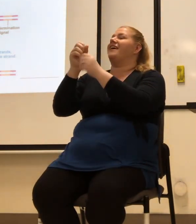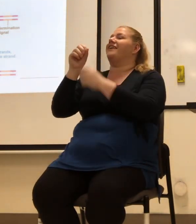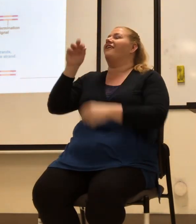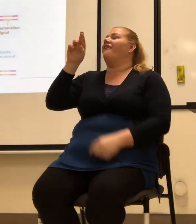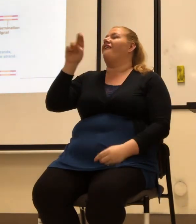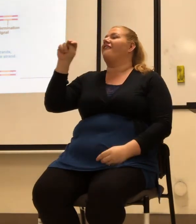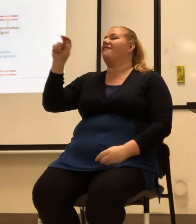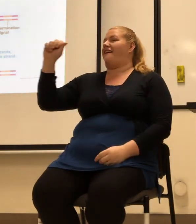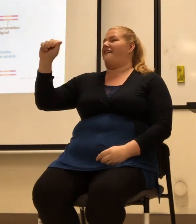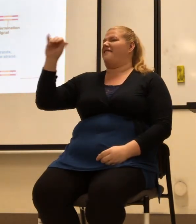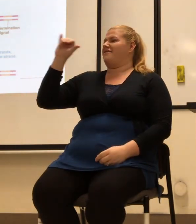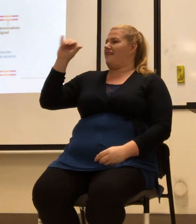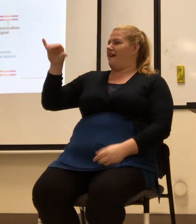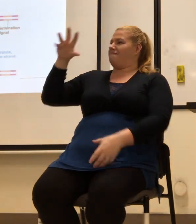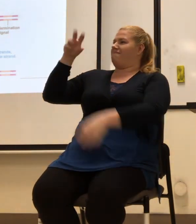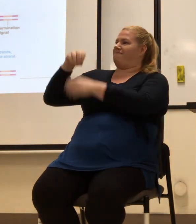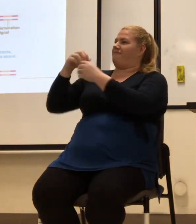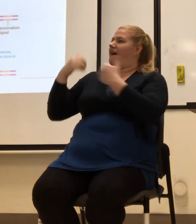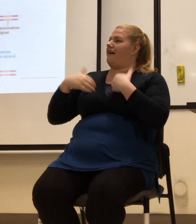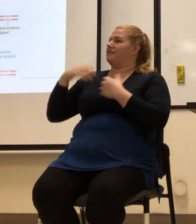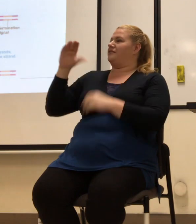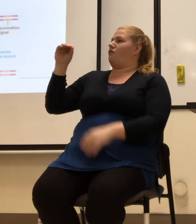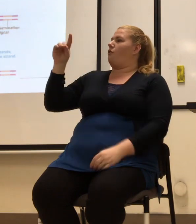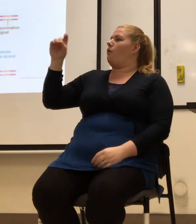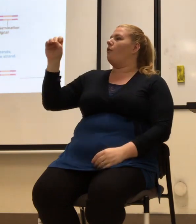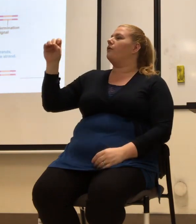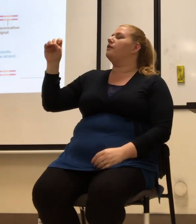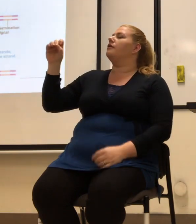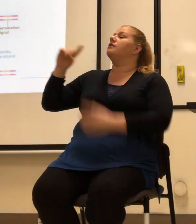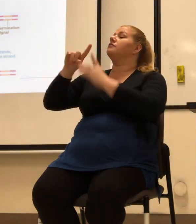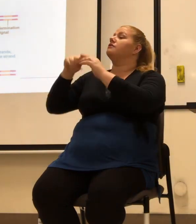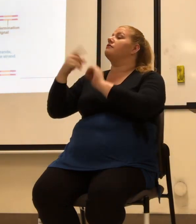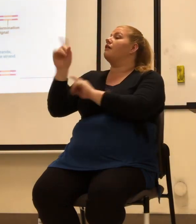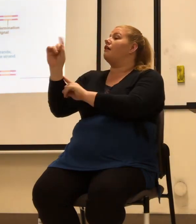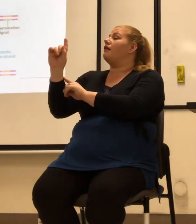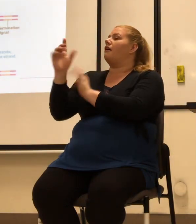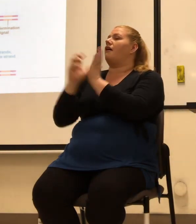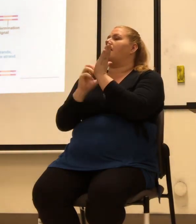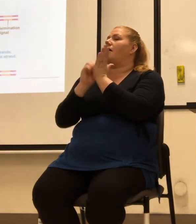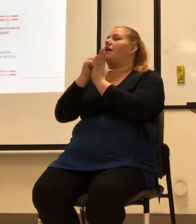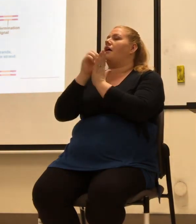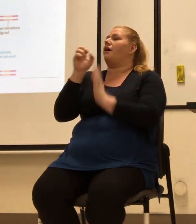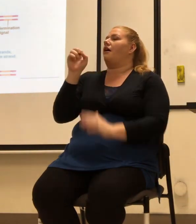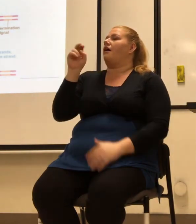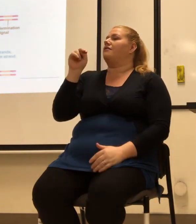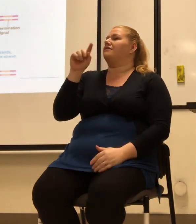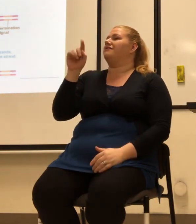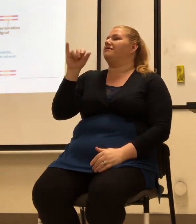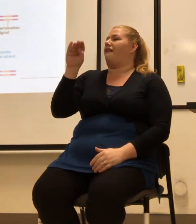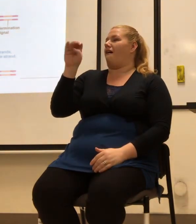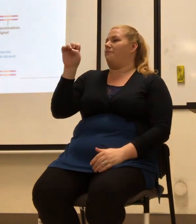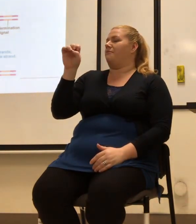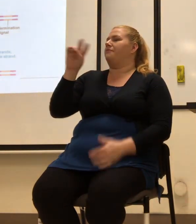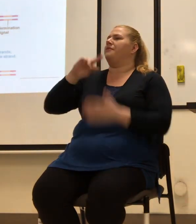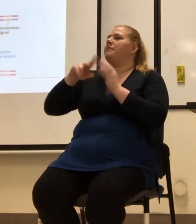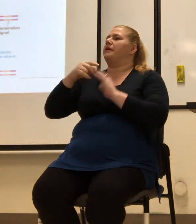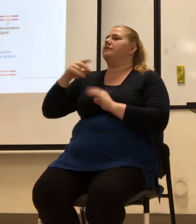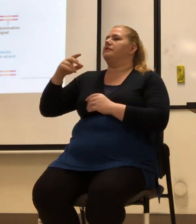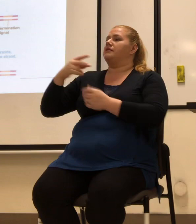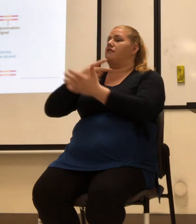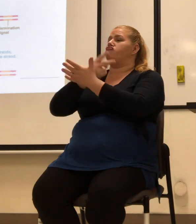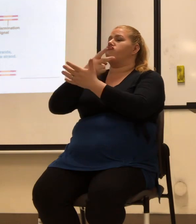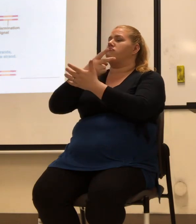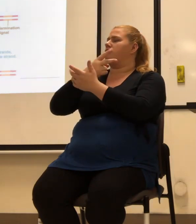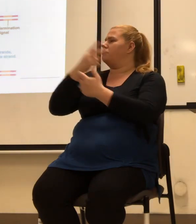the code. And it starts with the enzyme, the RNA polymerase. It binds the gene at a